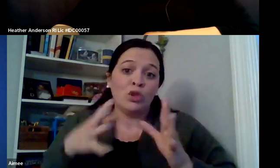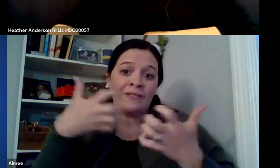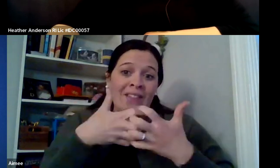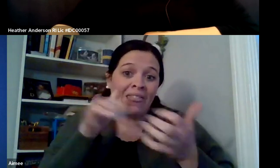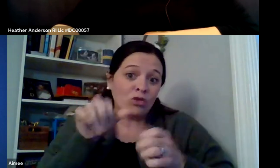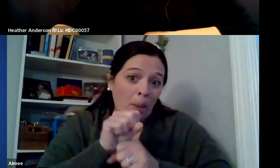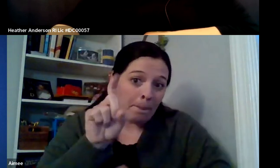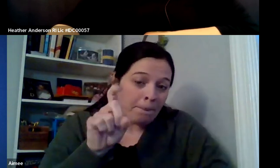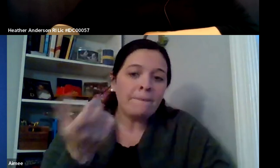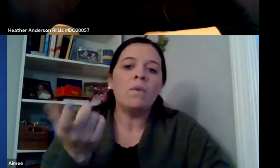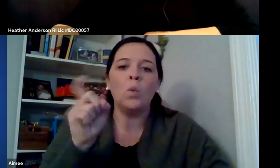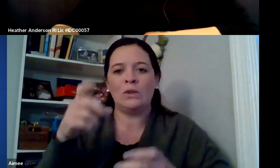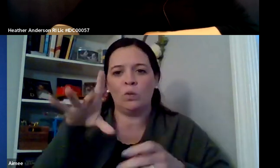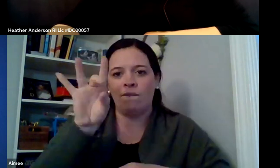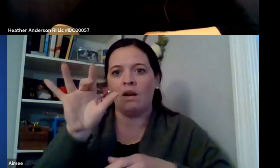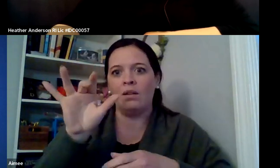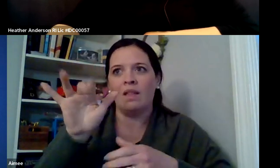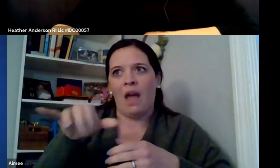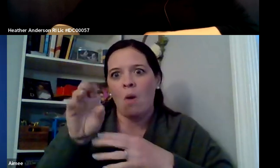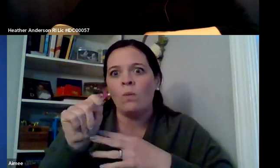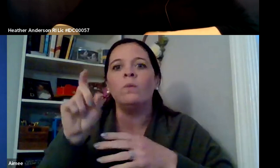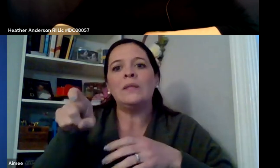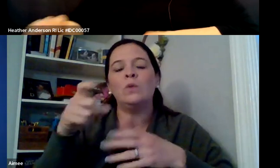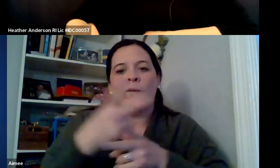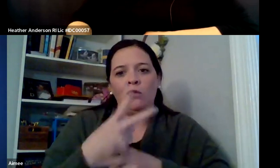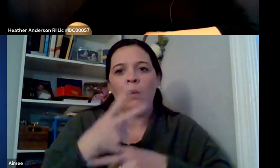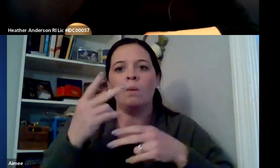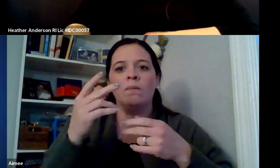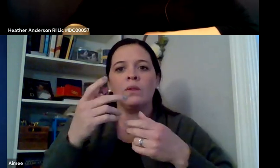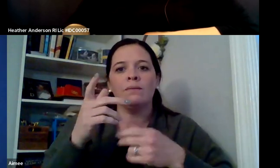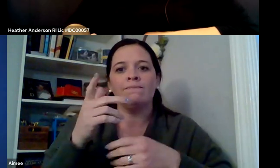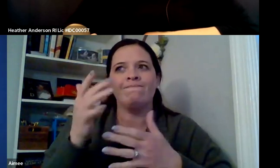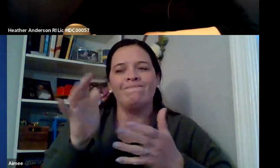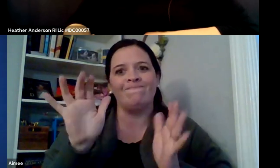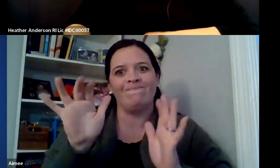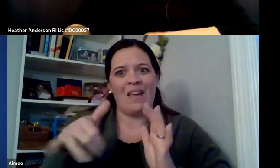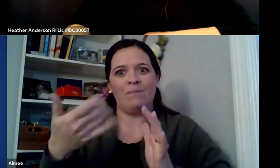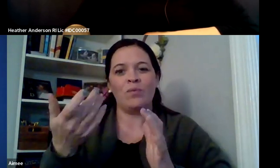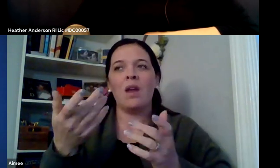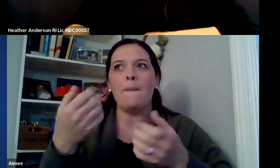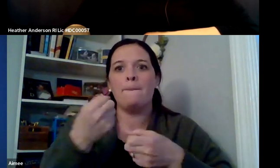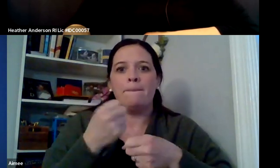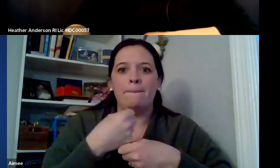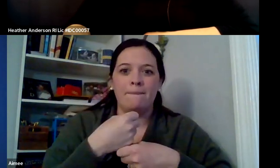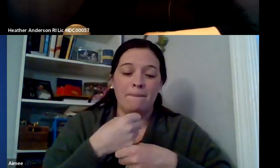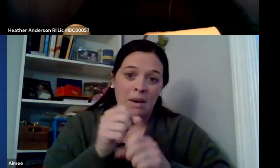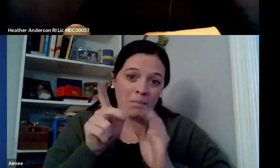to identify or recognize what constitutes legal for DCYF jobs, or what constitutes